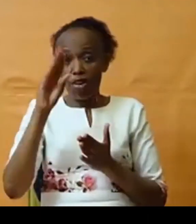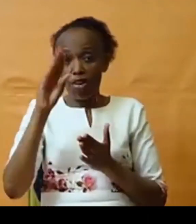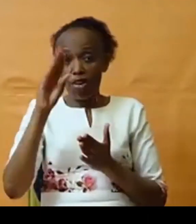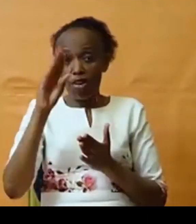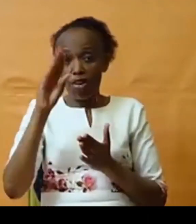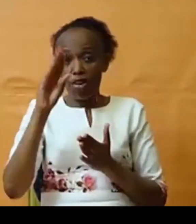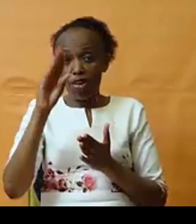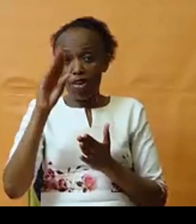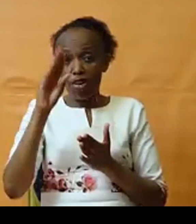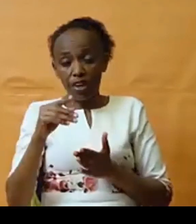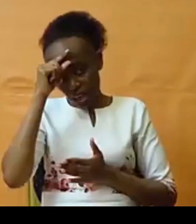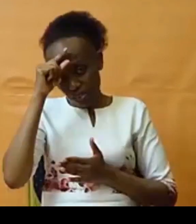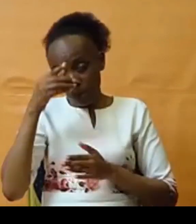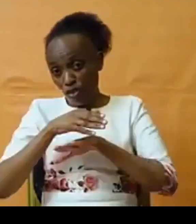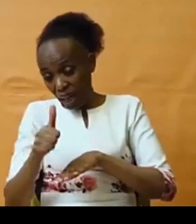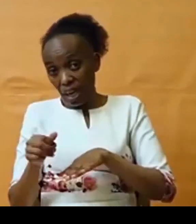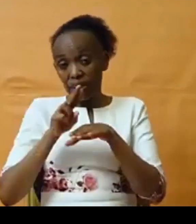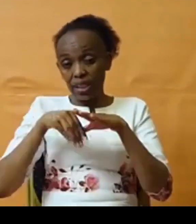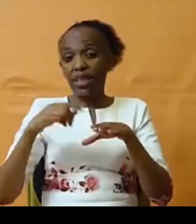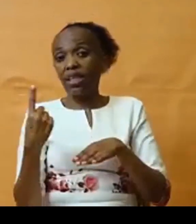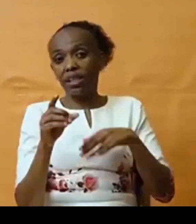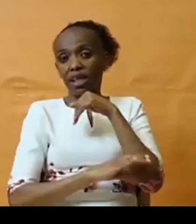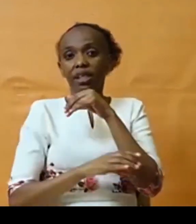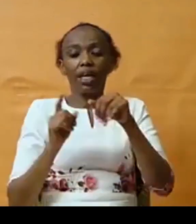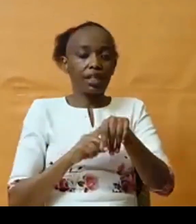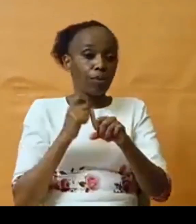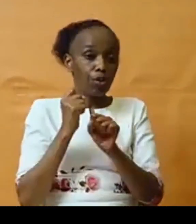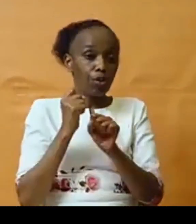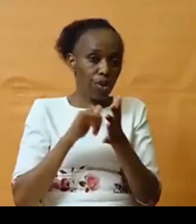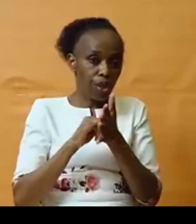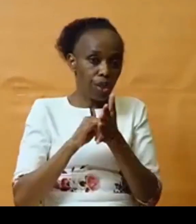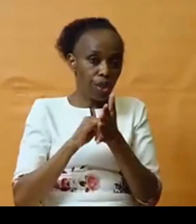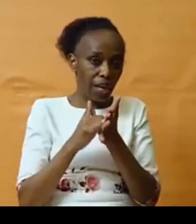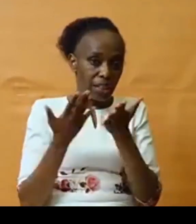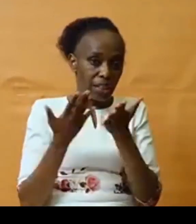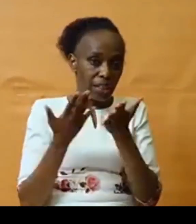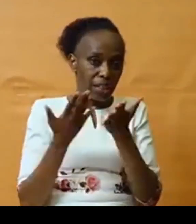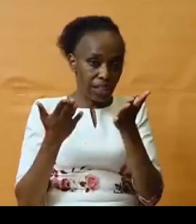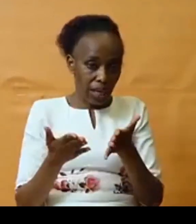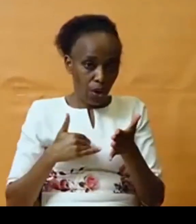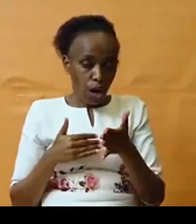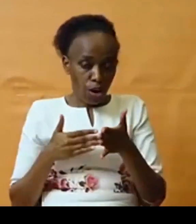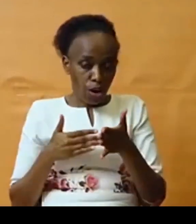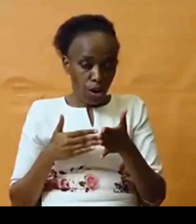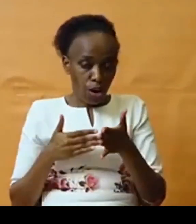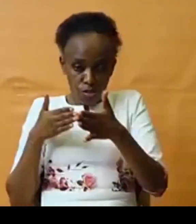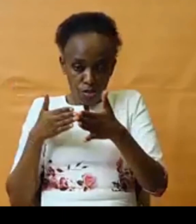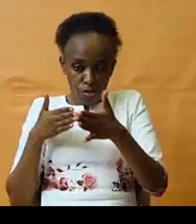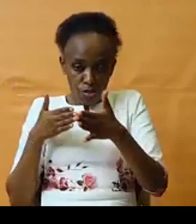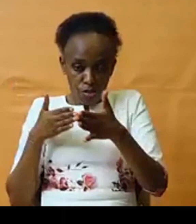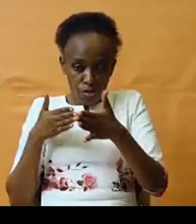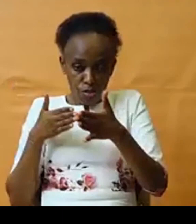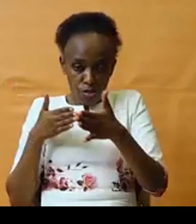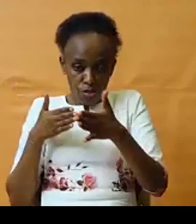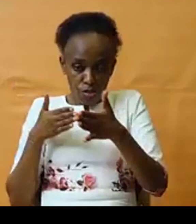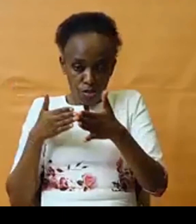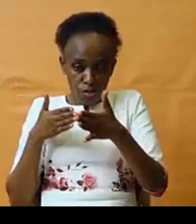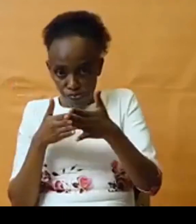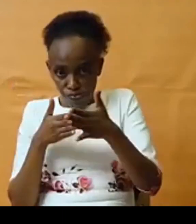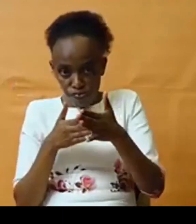within each country. And in so doing, therefore, they are constraining the fiscal space